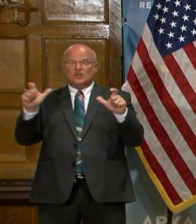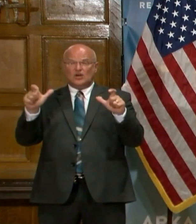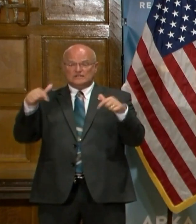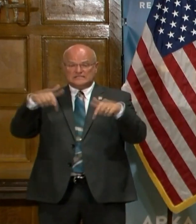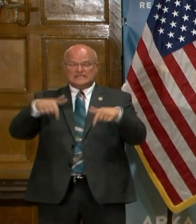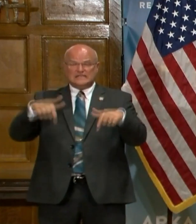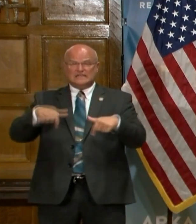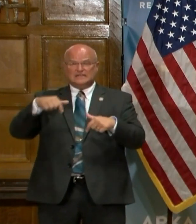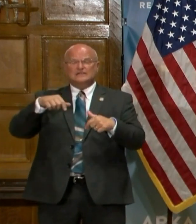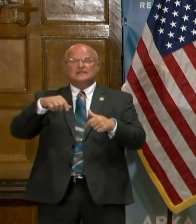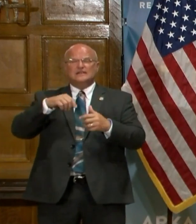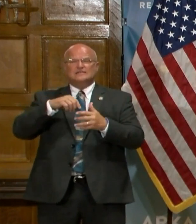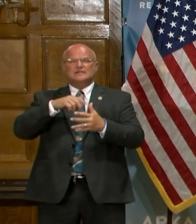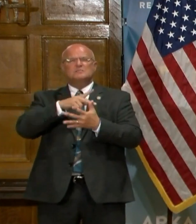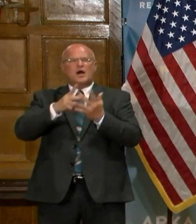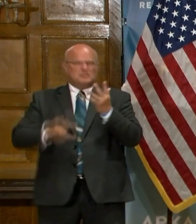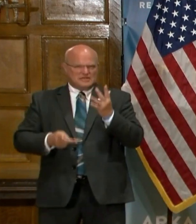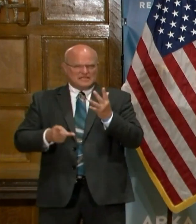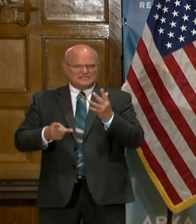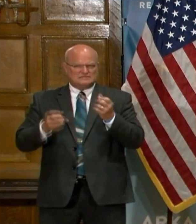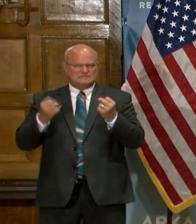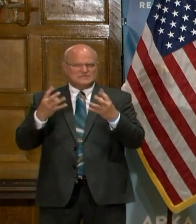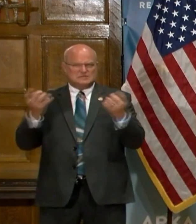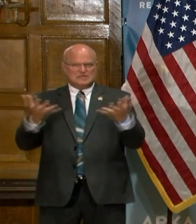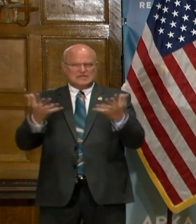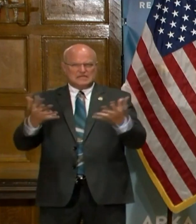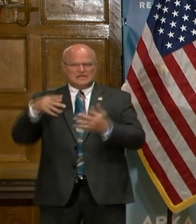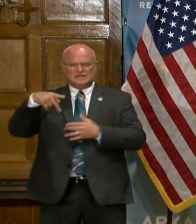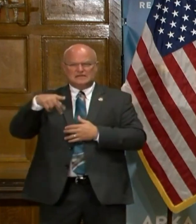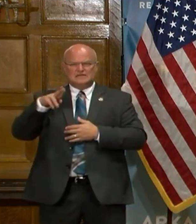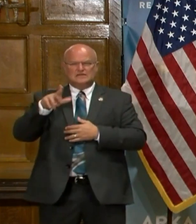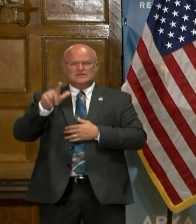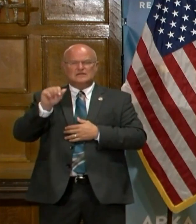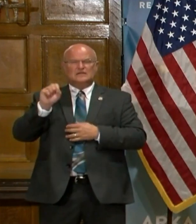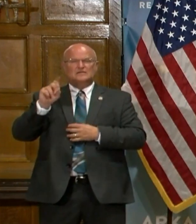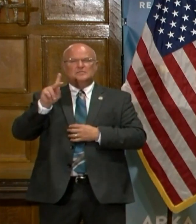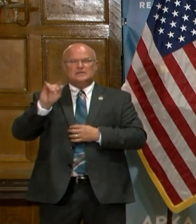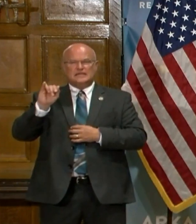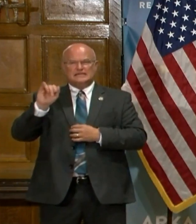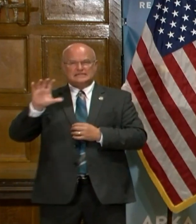concentration is in our population base here in Pulaski County.